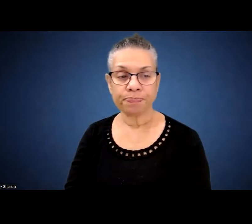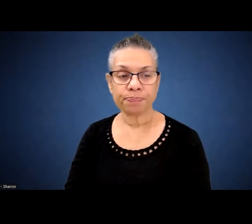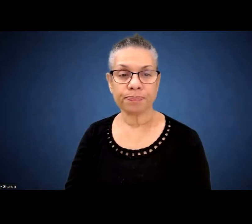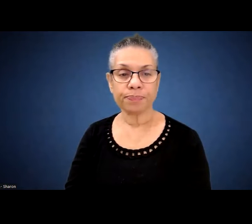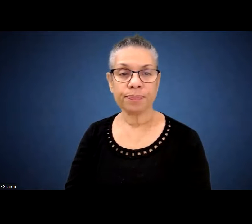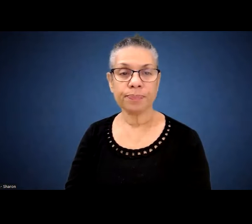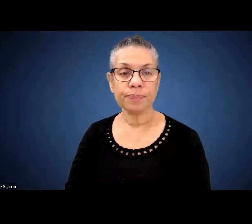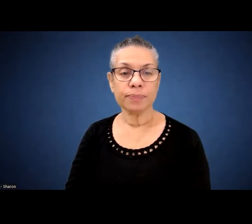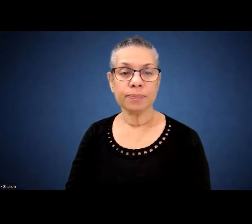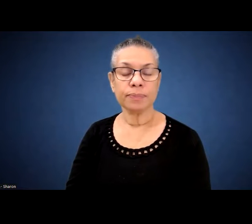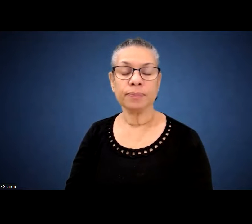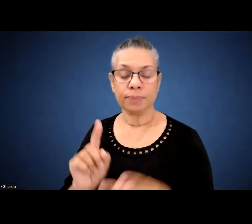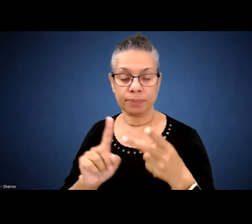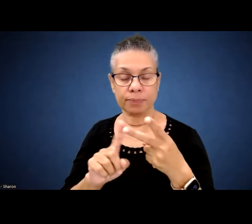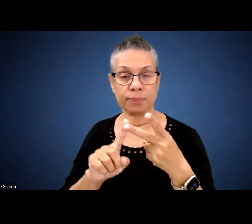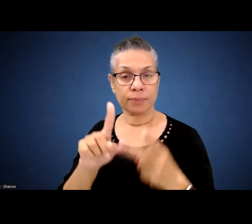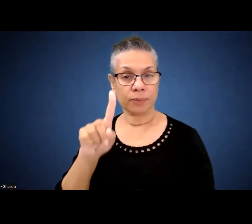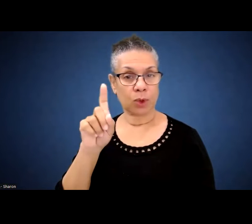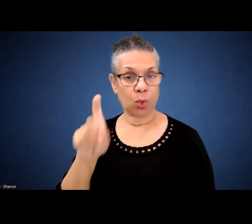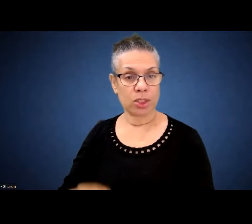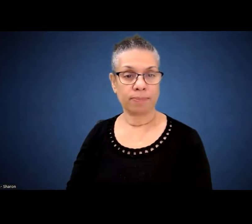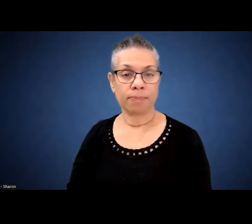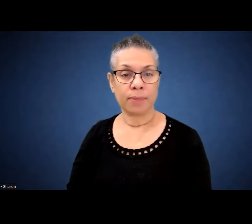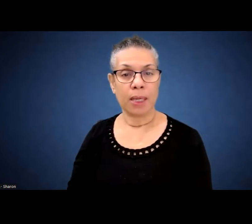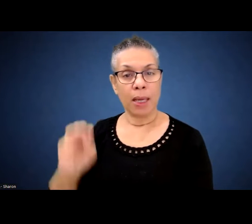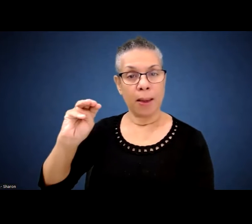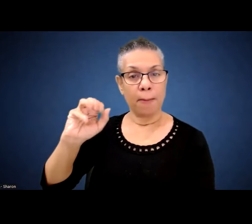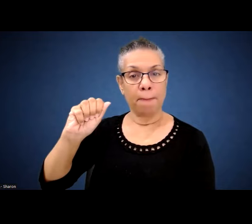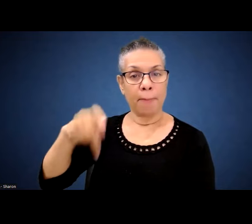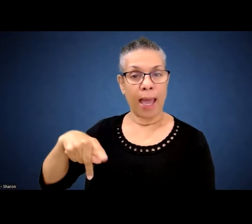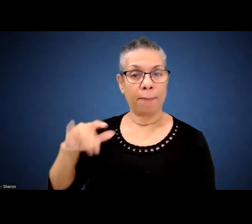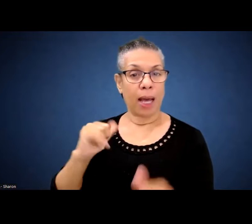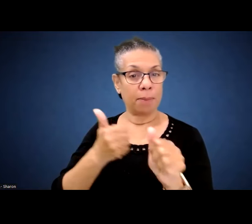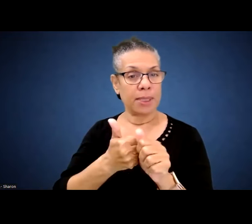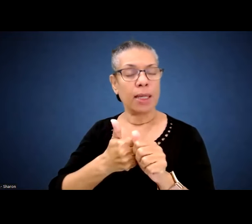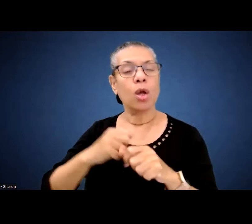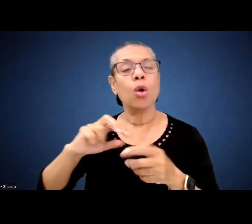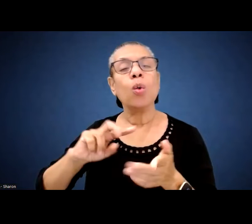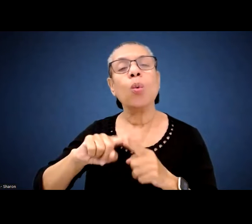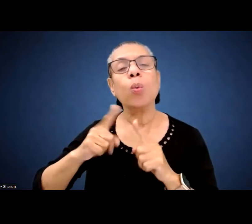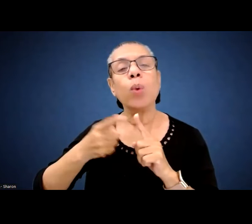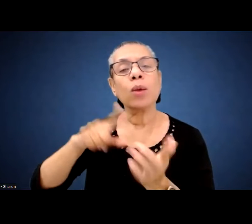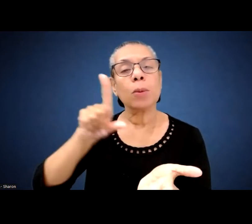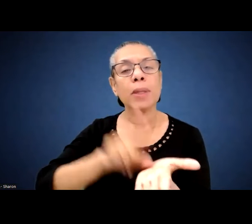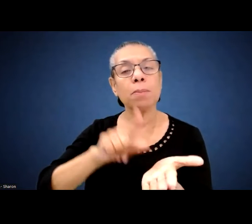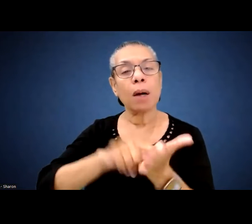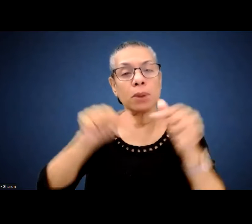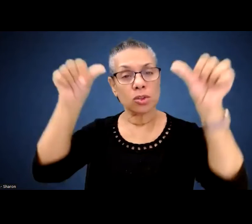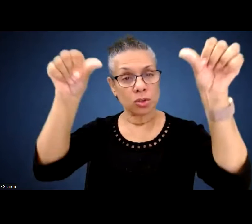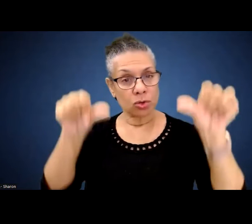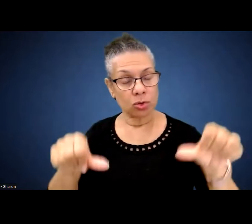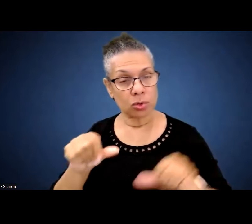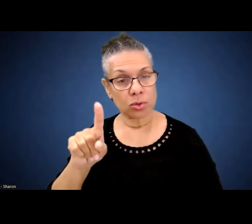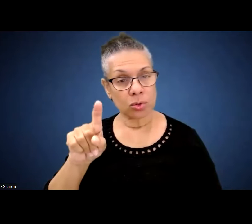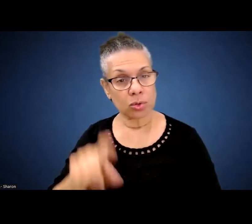Okay. And then a question about the map update. When will those be published?